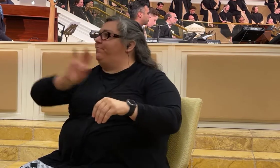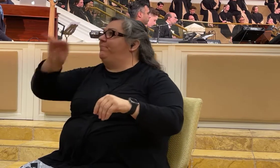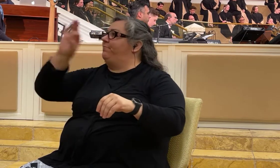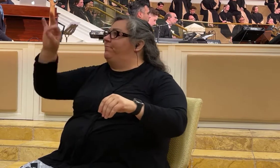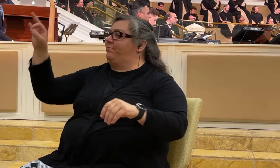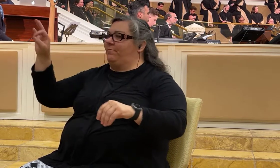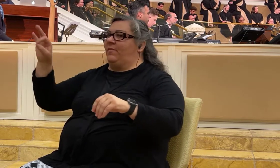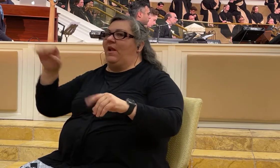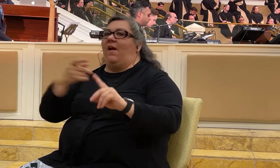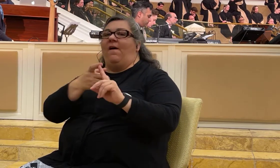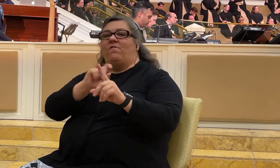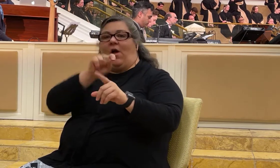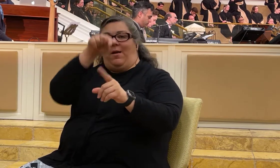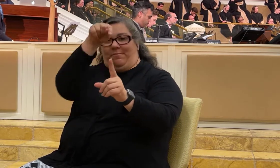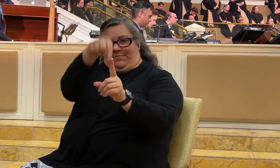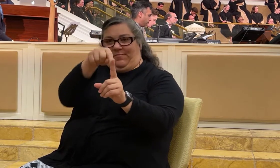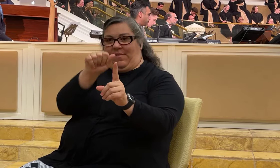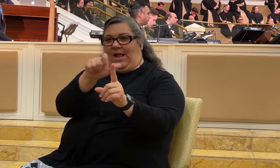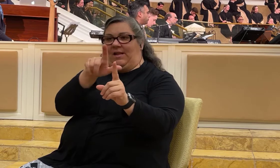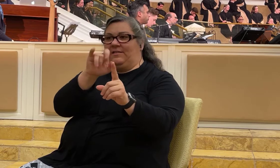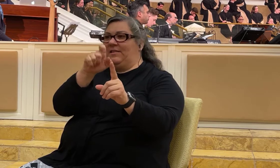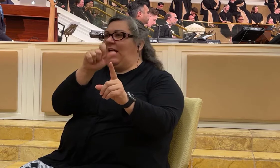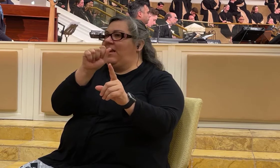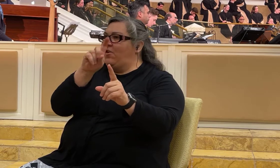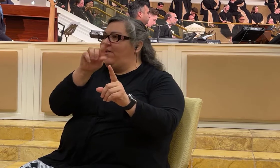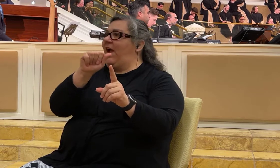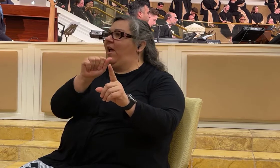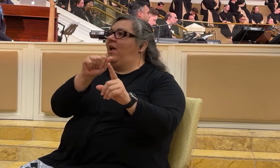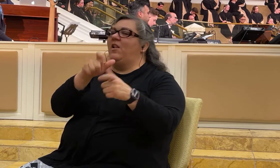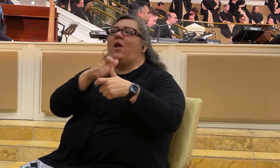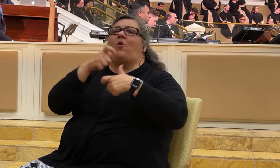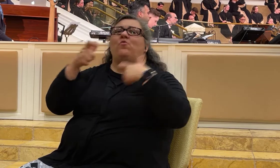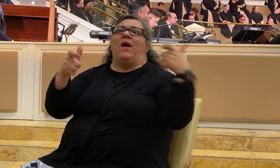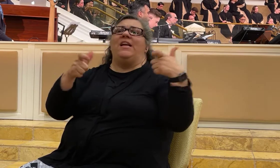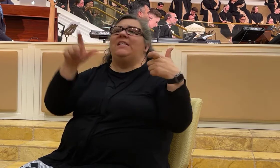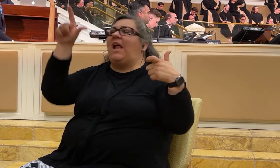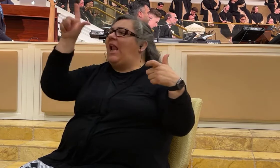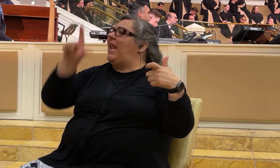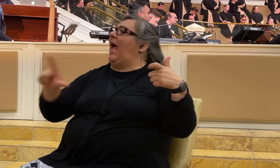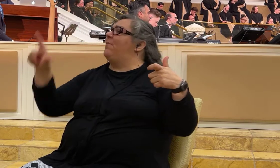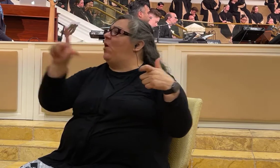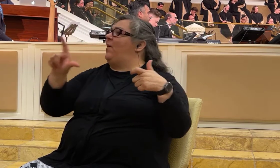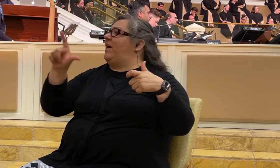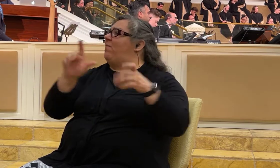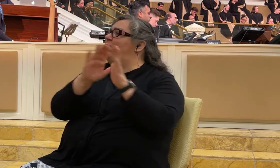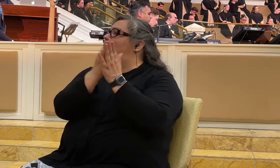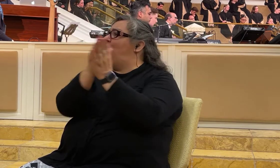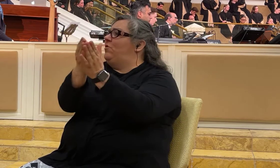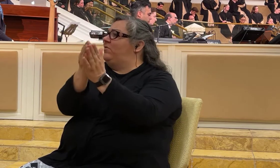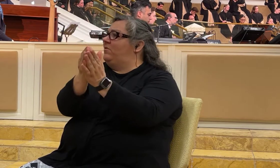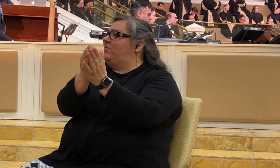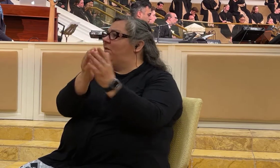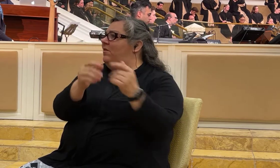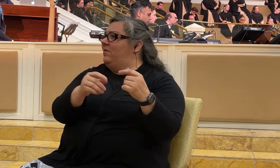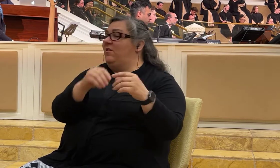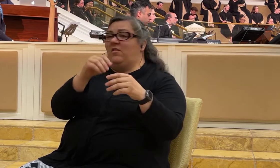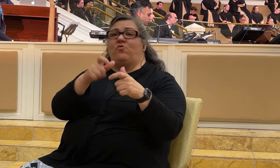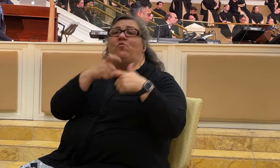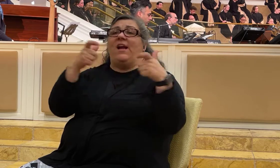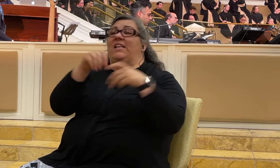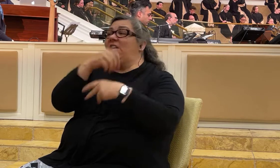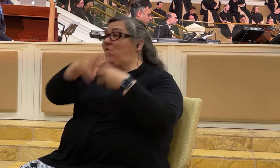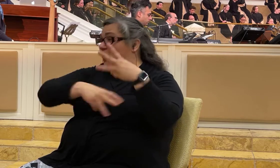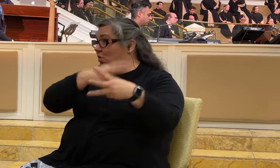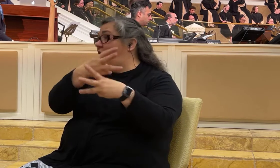Alexandria became one of the greatest libraries of Christian materials in the history of the world.